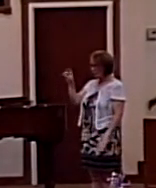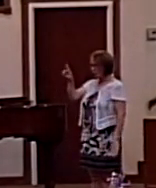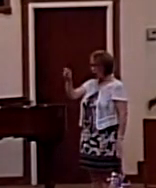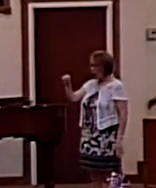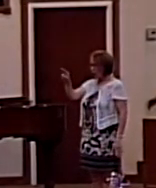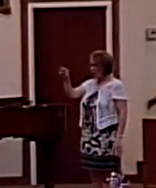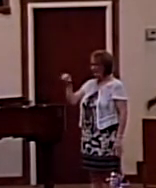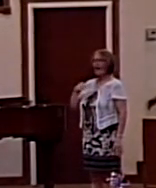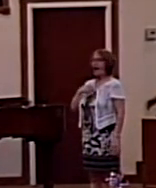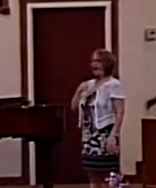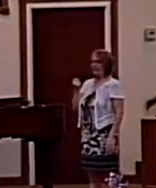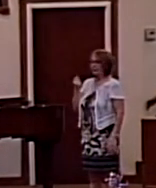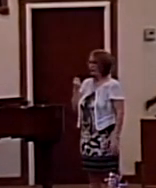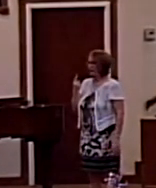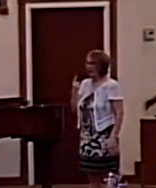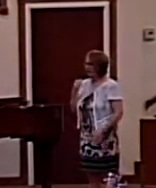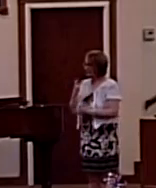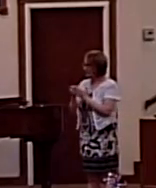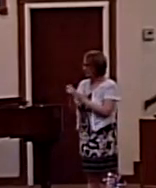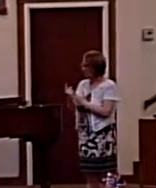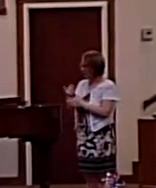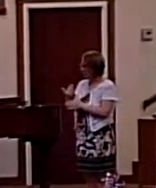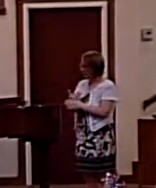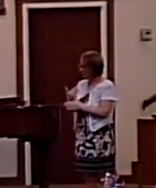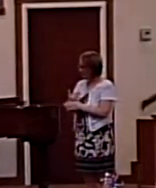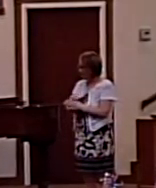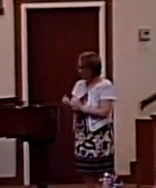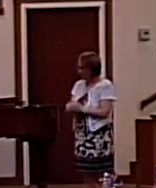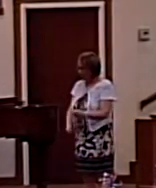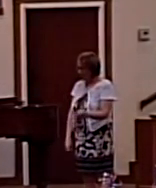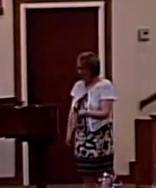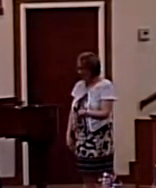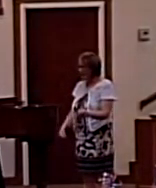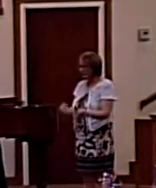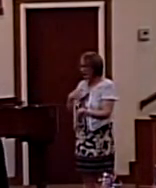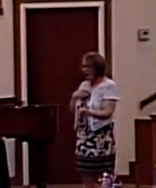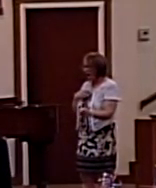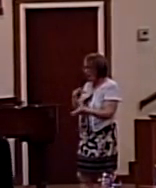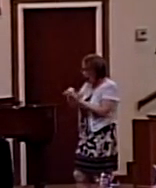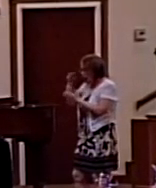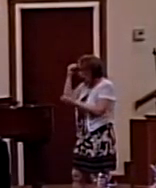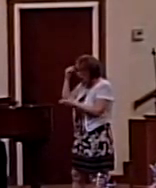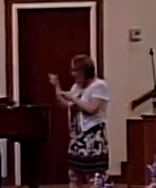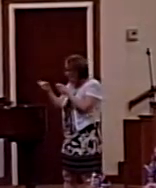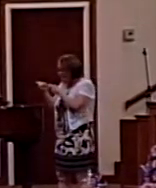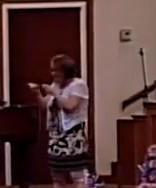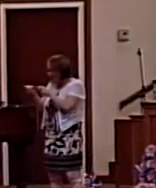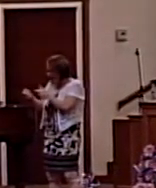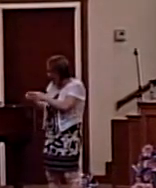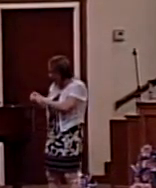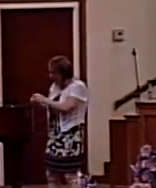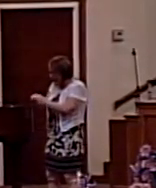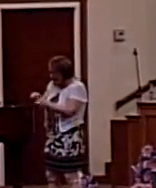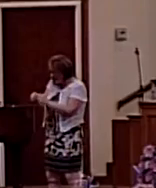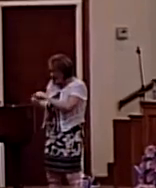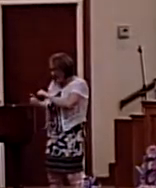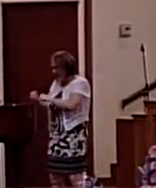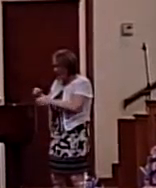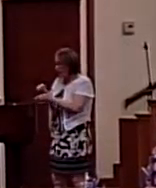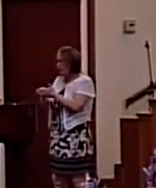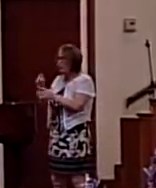Didn't realize that somebody had been messing with it. And I'd had it down pretty pat. And all you had to do was you just had to put it